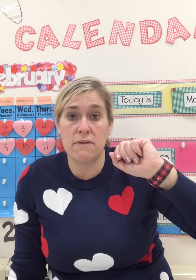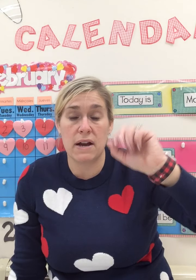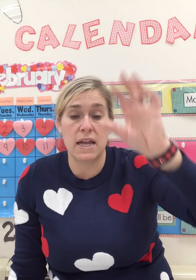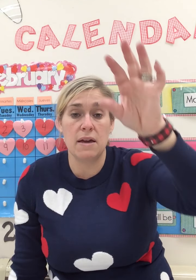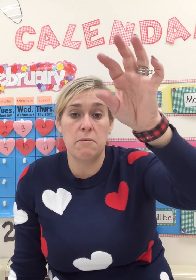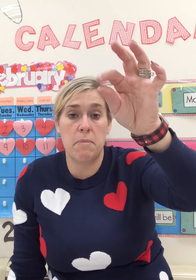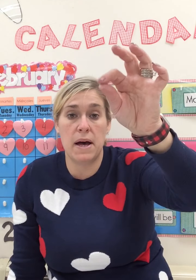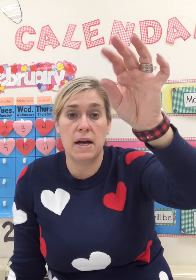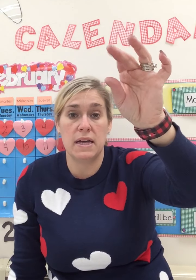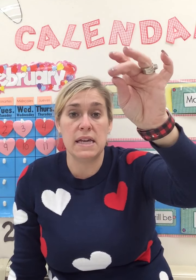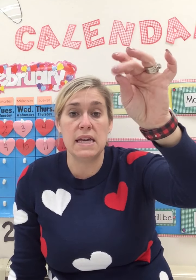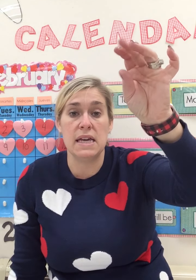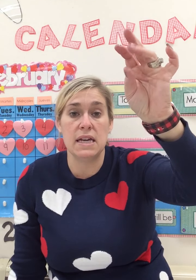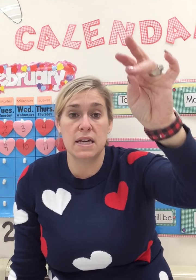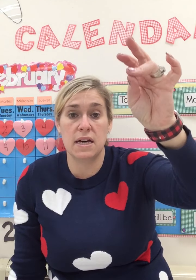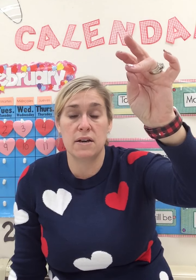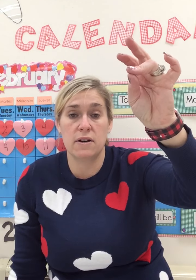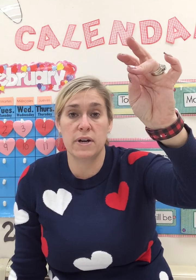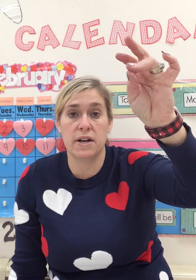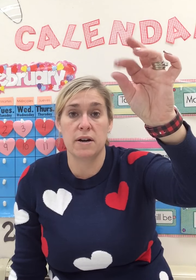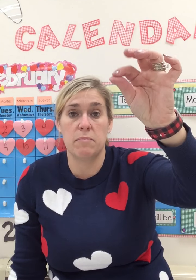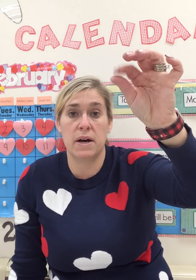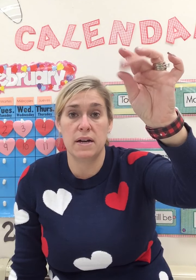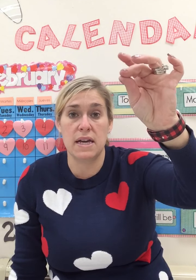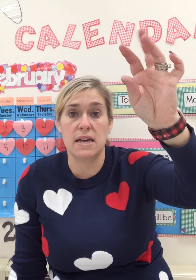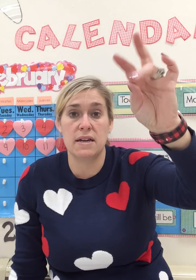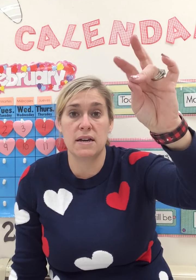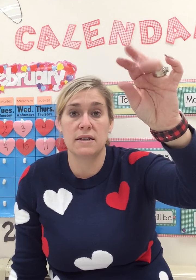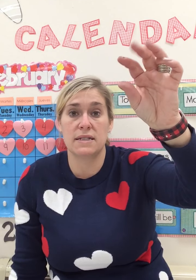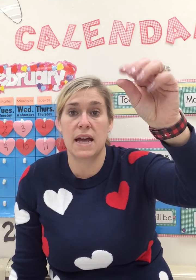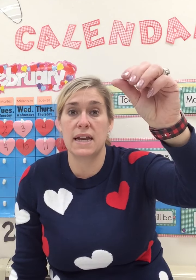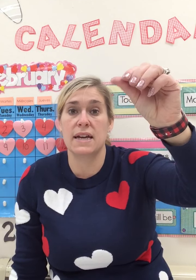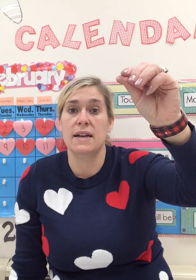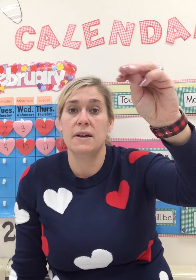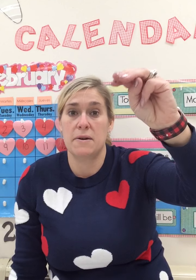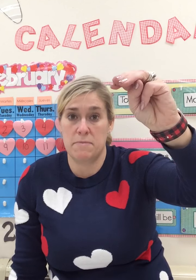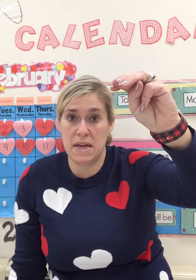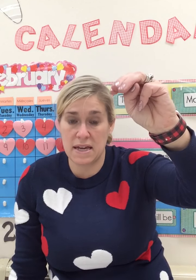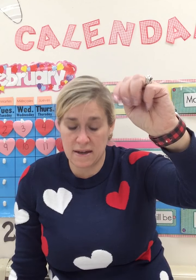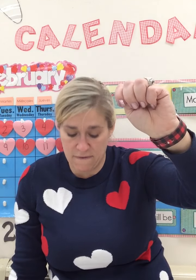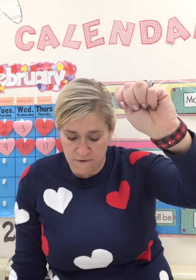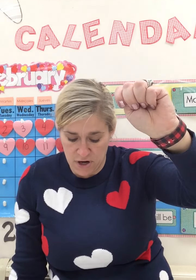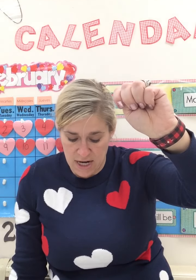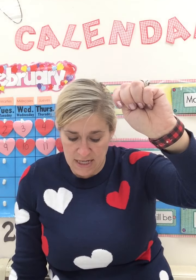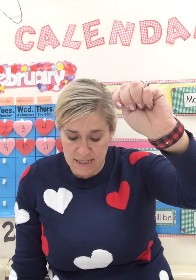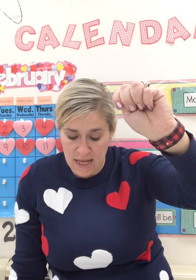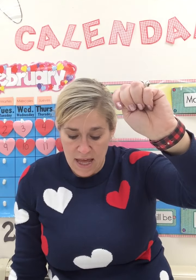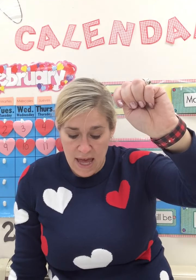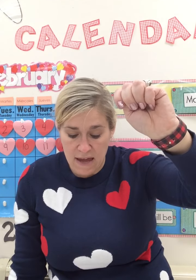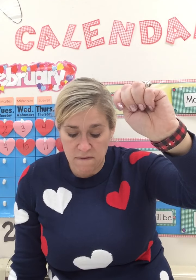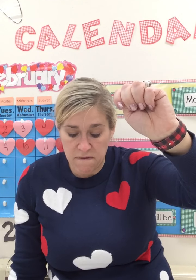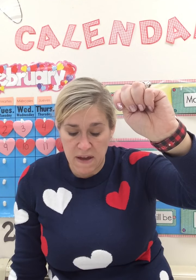Ready? P-E-E-K. Quicker. P-E-E-K. Slide it. Peek. Very nice. And